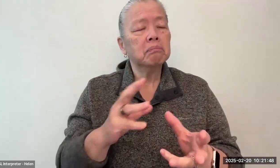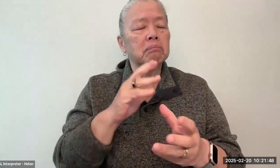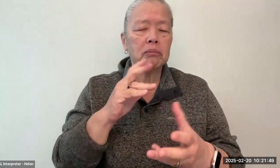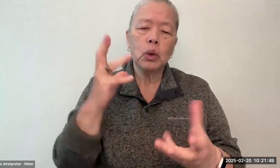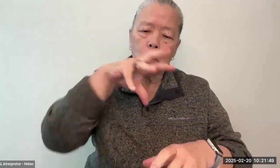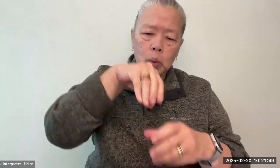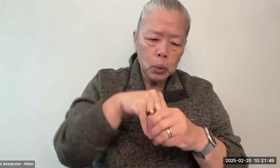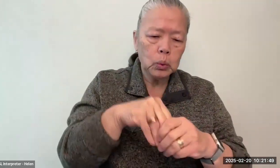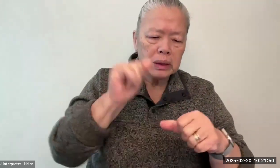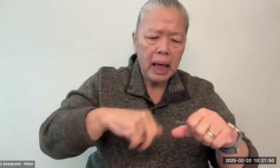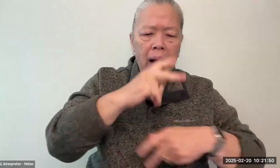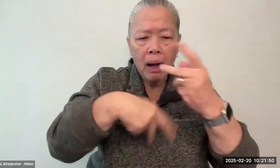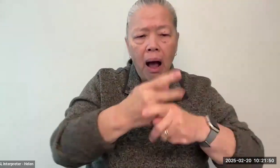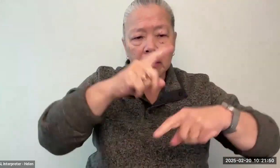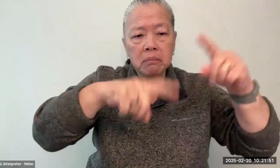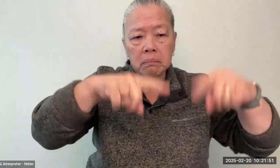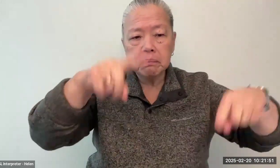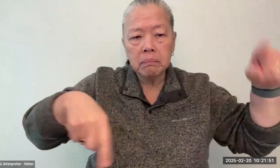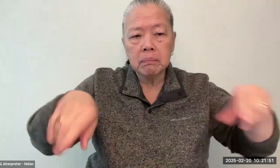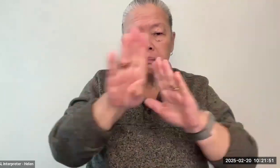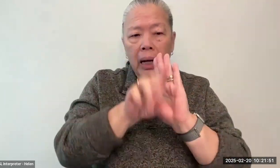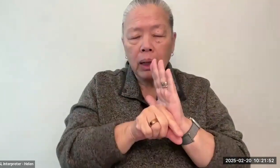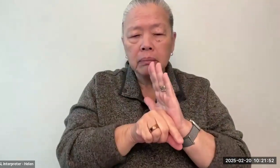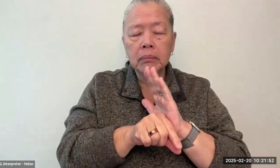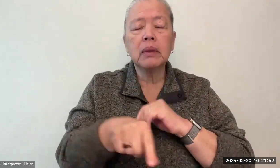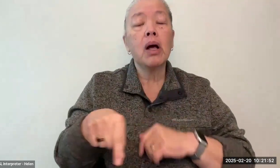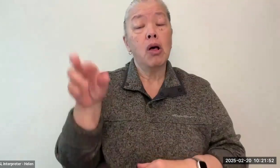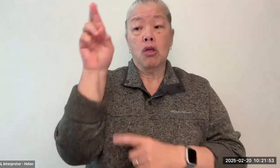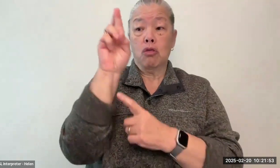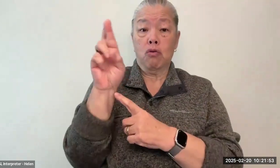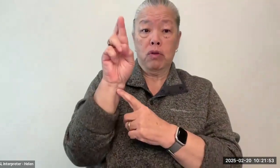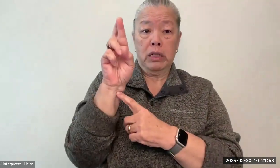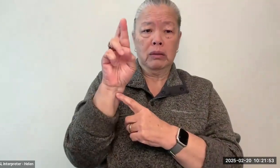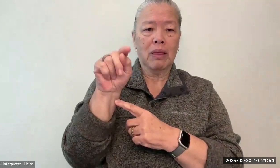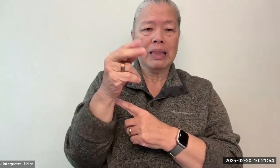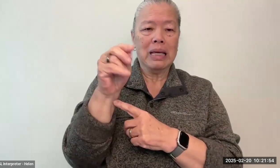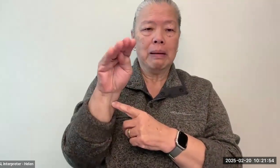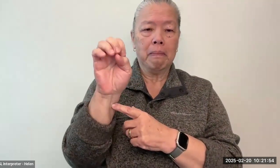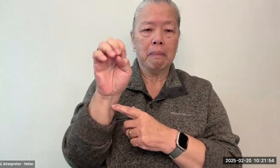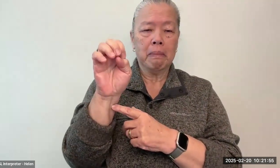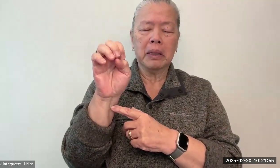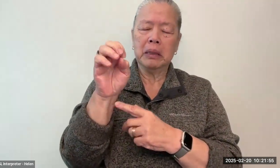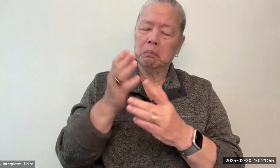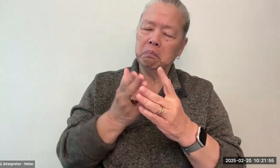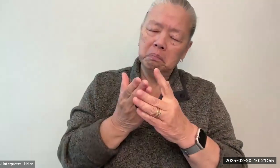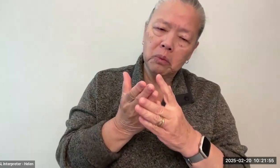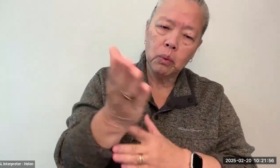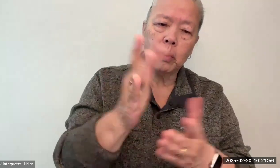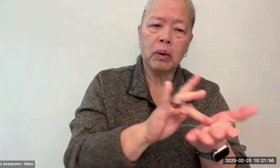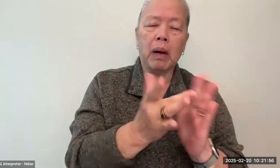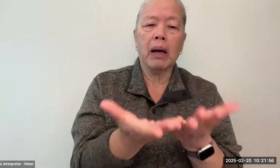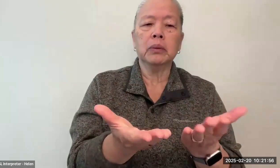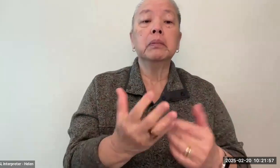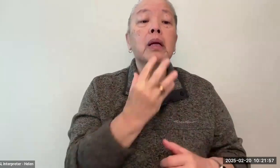account. In this way, the theme of regionalization runs throughout the Bible. In the Hebrew Bible, we see